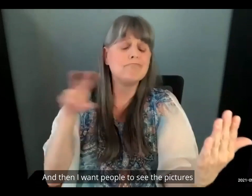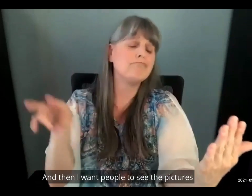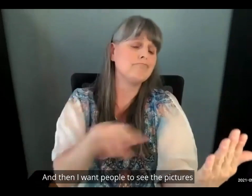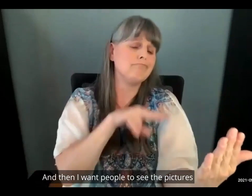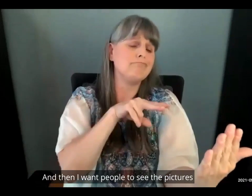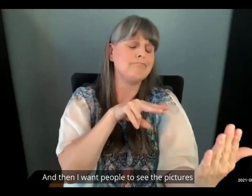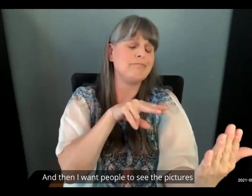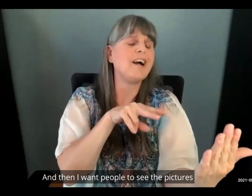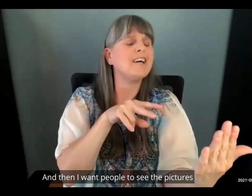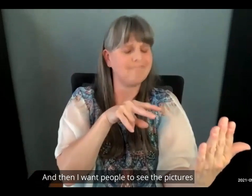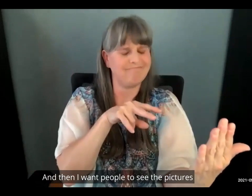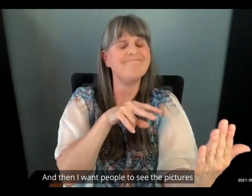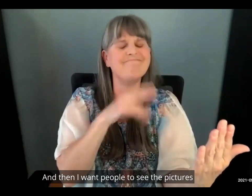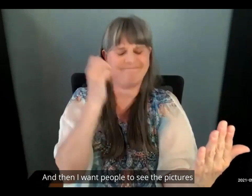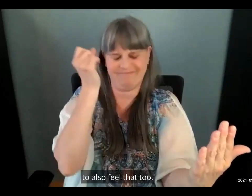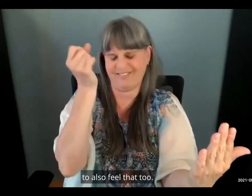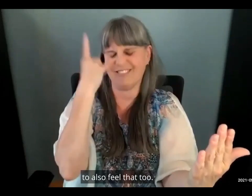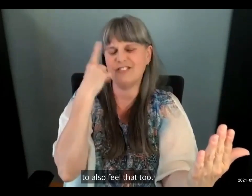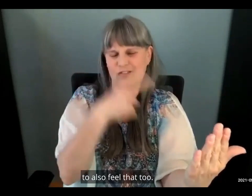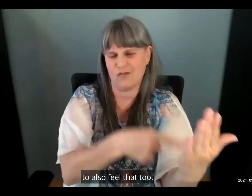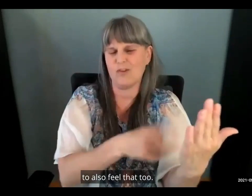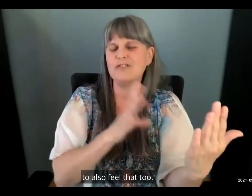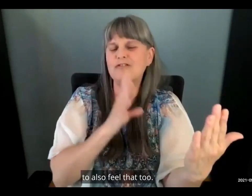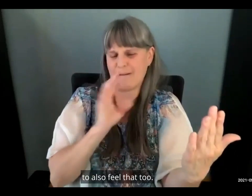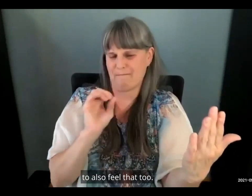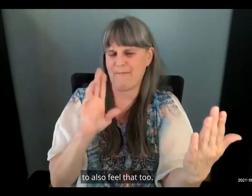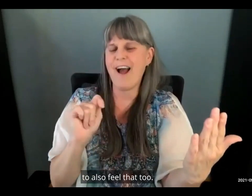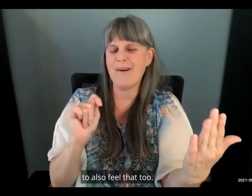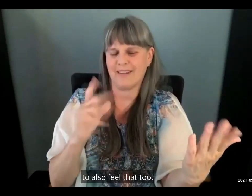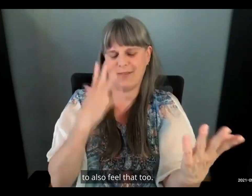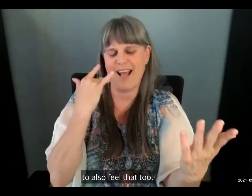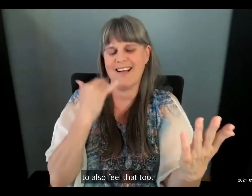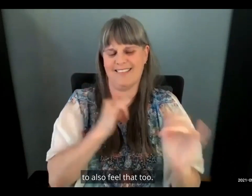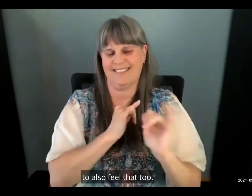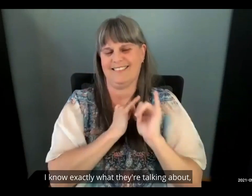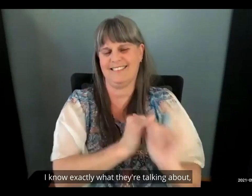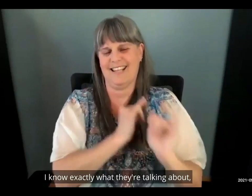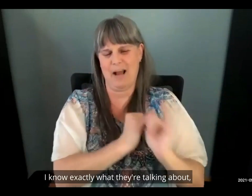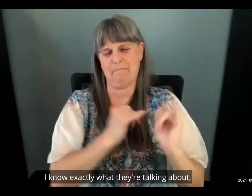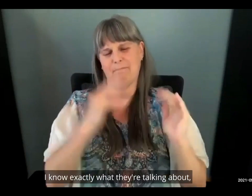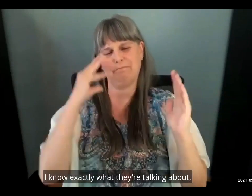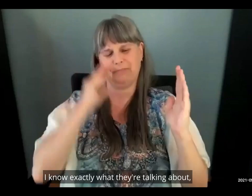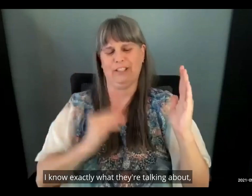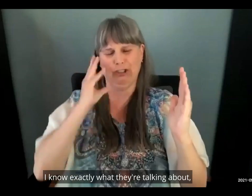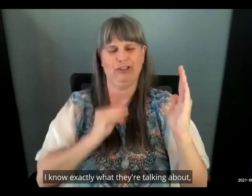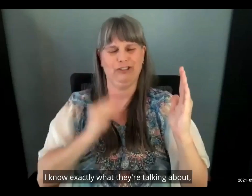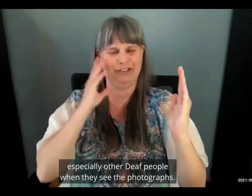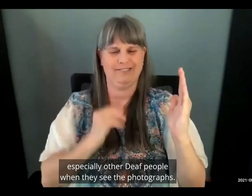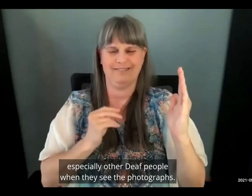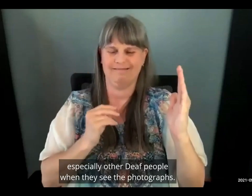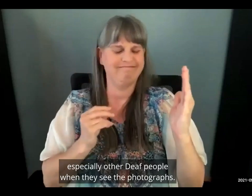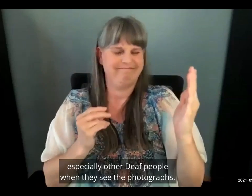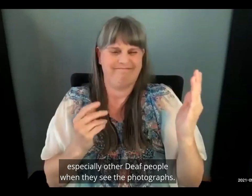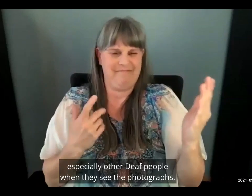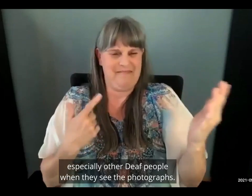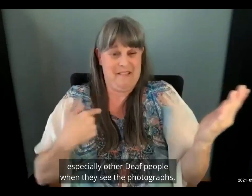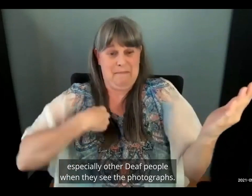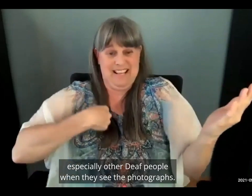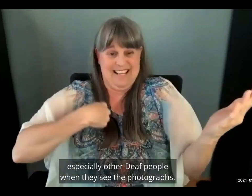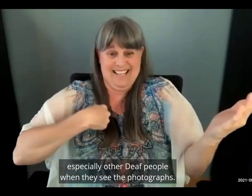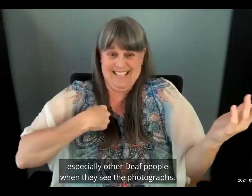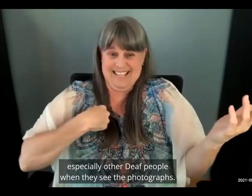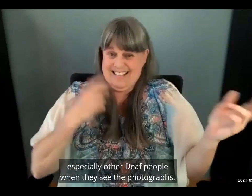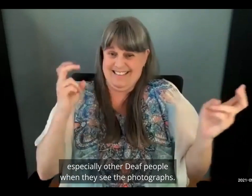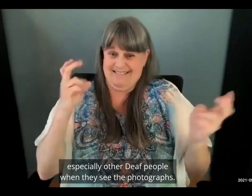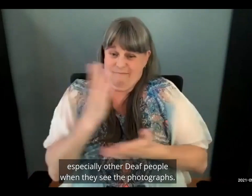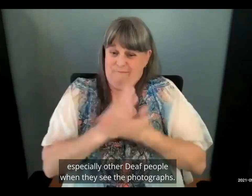want people to see the pictures to also feel that too. I know exactly what they're talking about, especially other deaf people when they